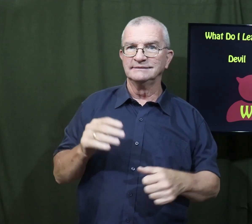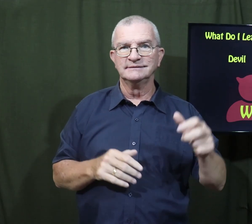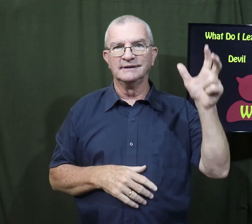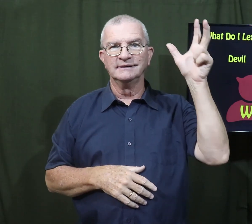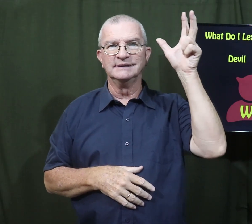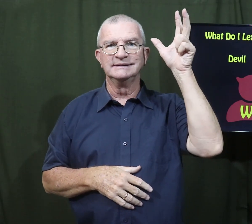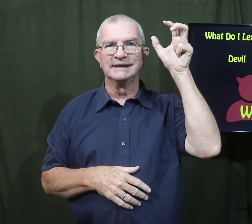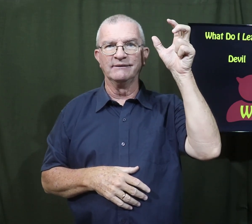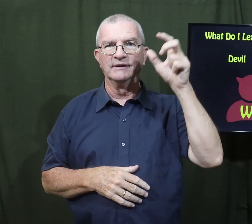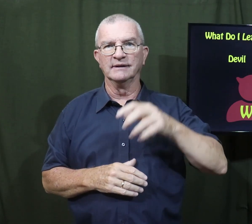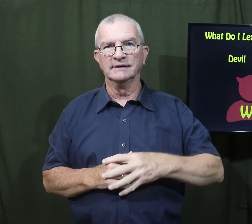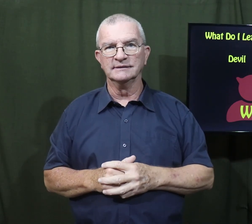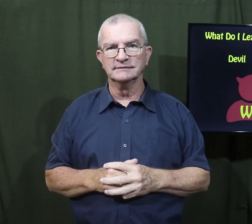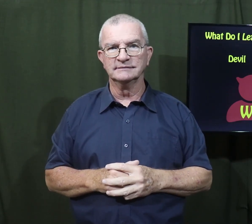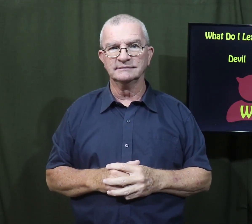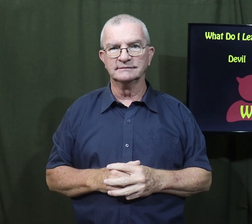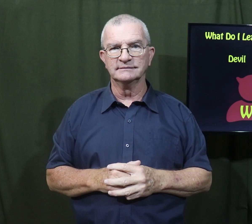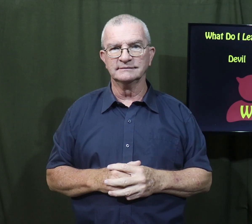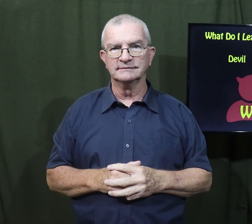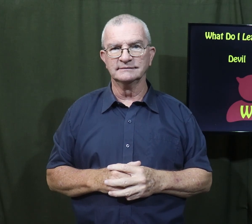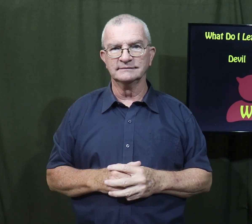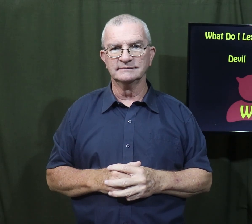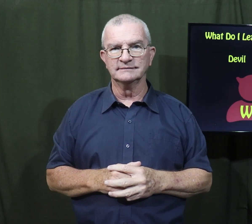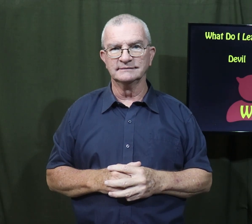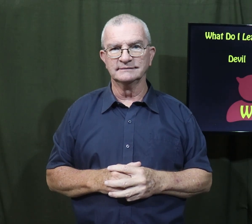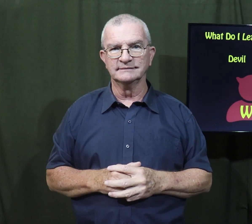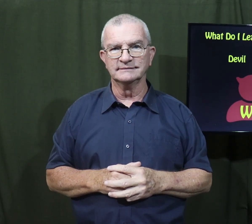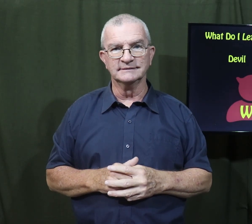God or the devil? Which?